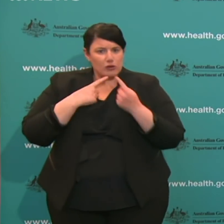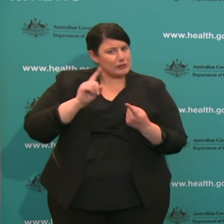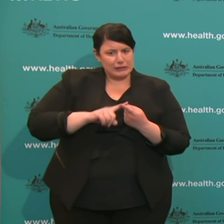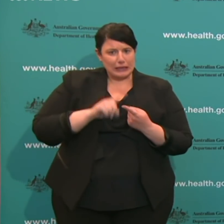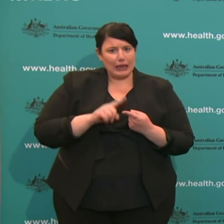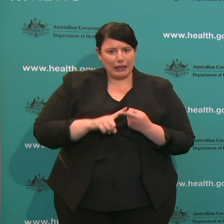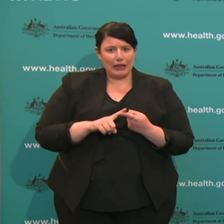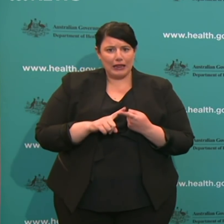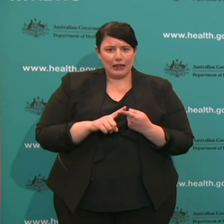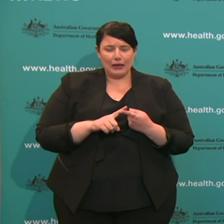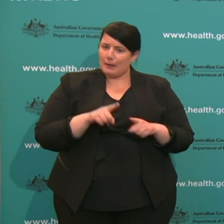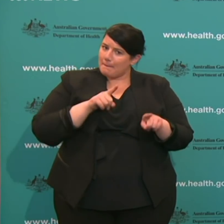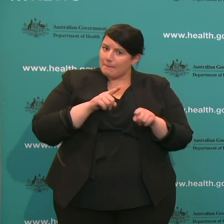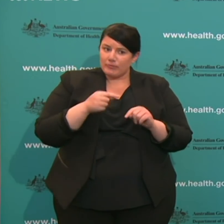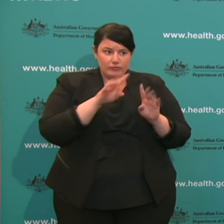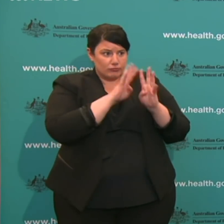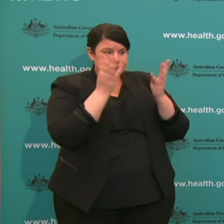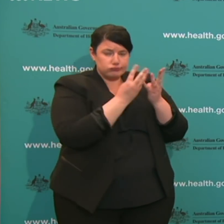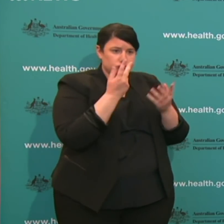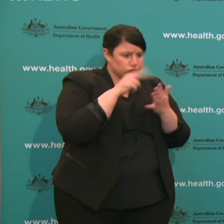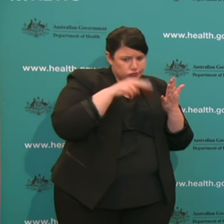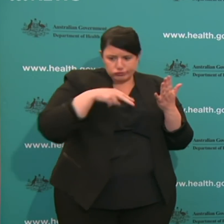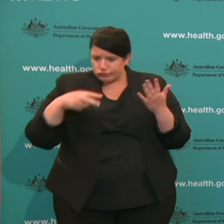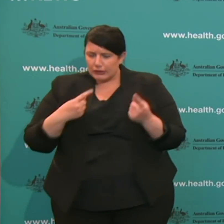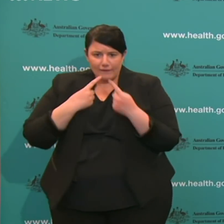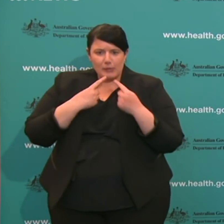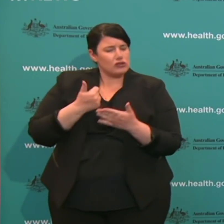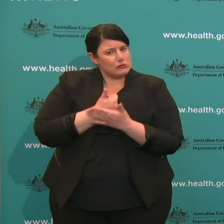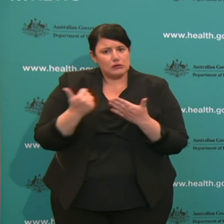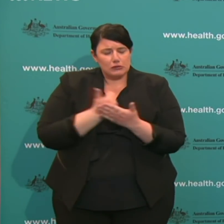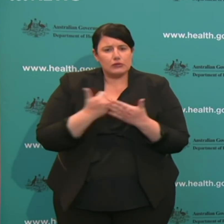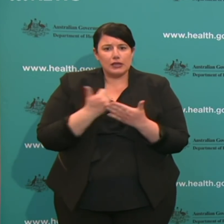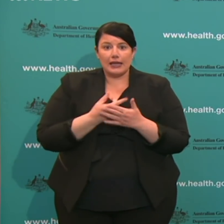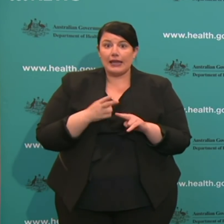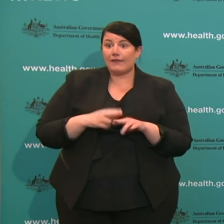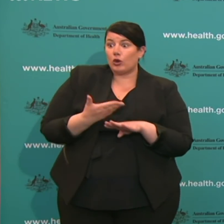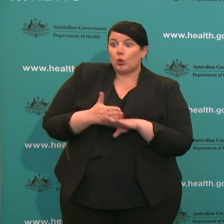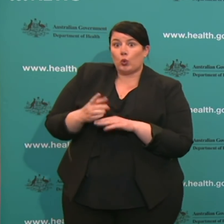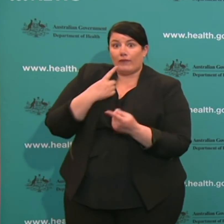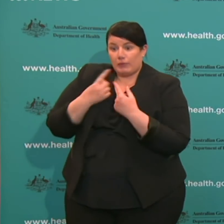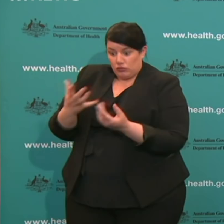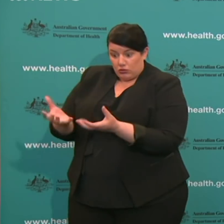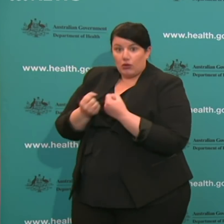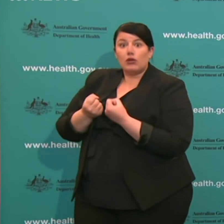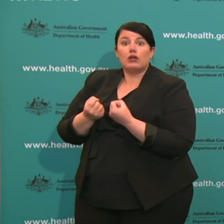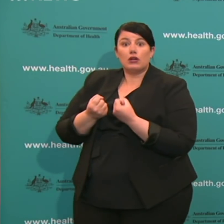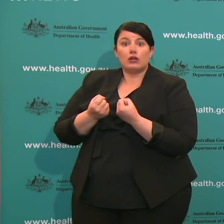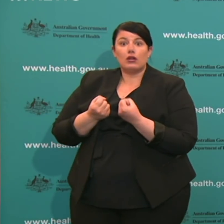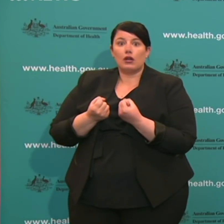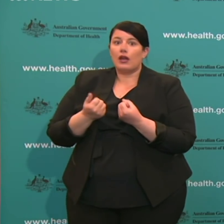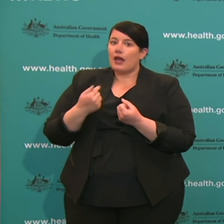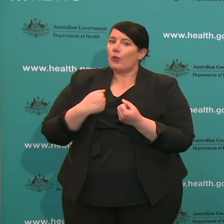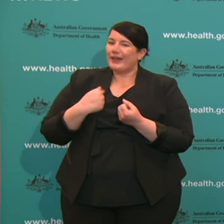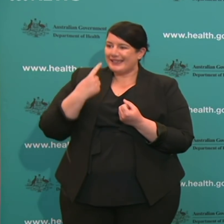control expert group constantly look at the evidence. And if evidence emerges that this is more of a problem than we